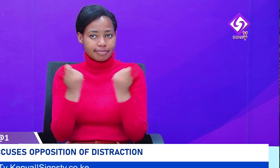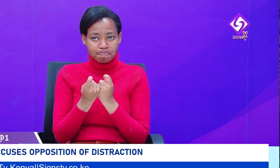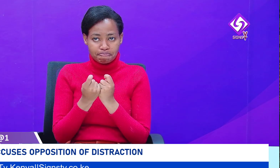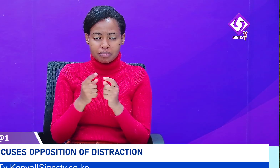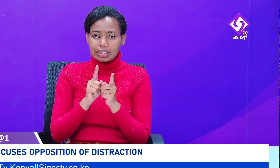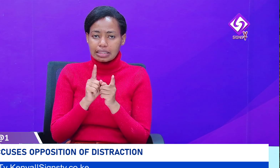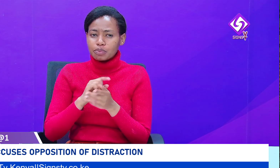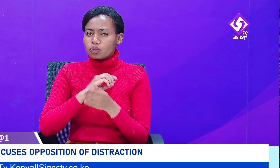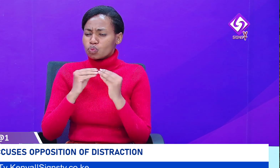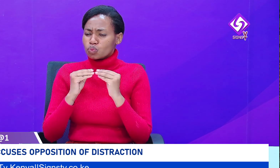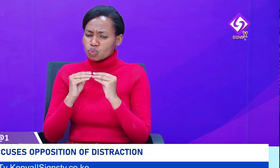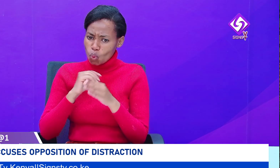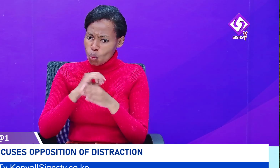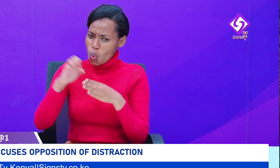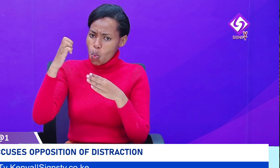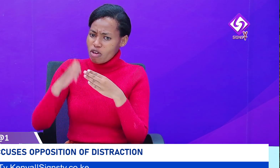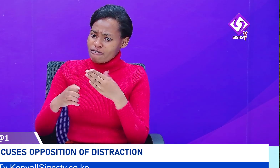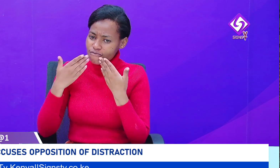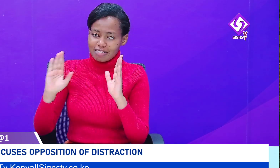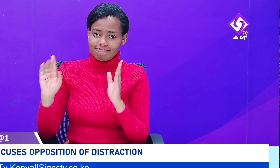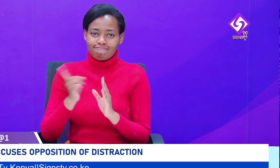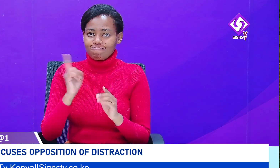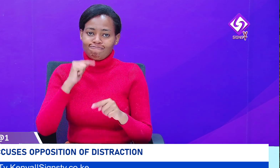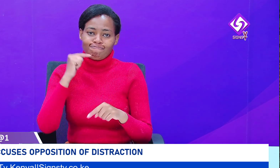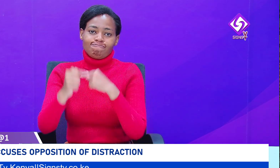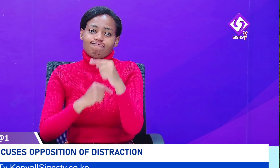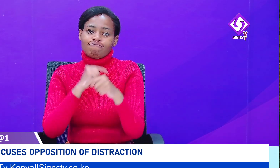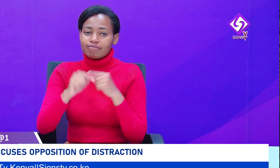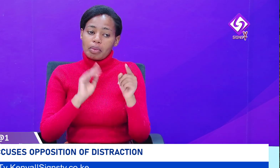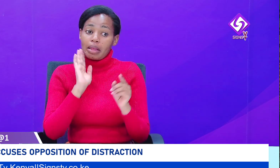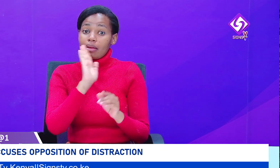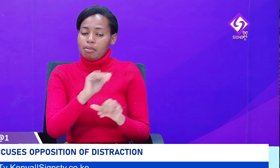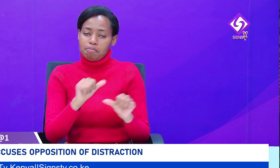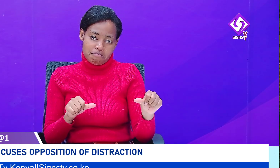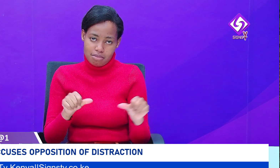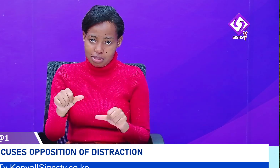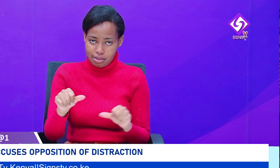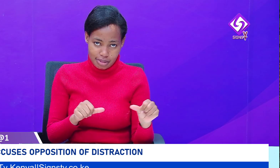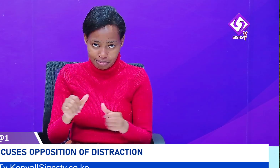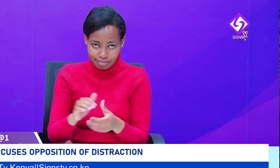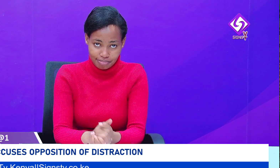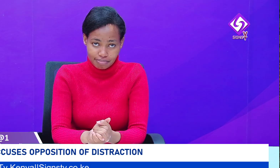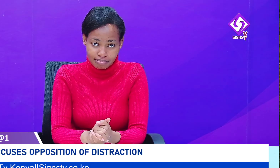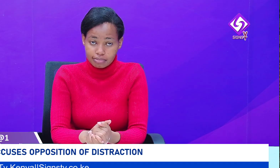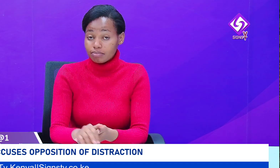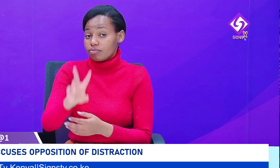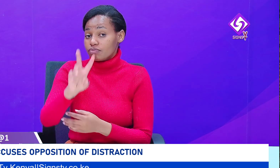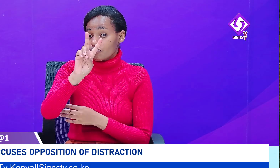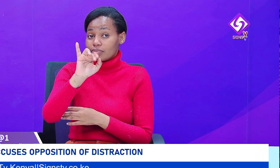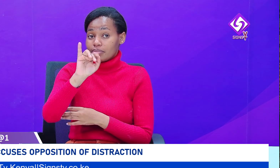in what he termed as endless criticism of his administration.